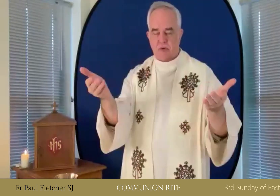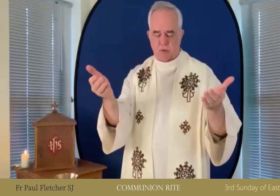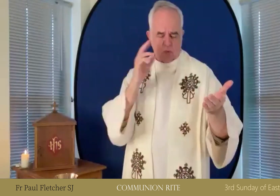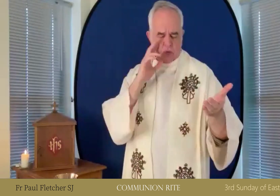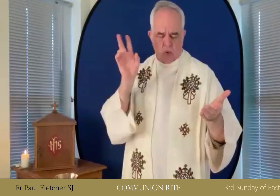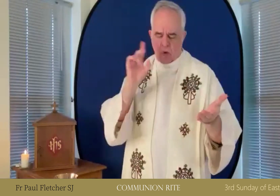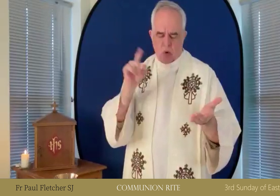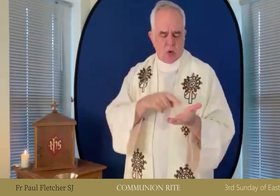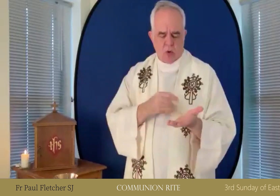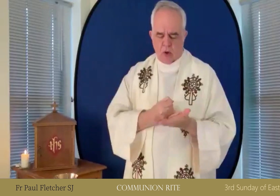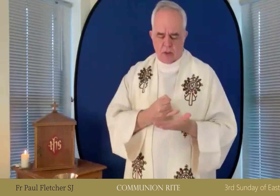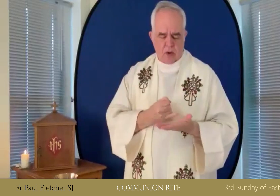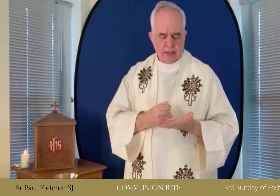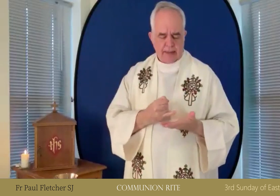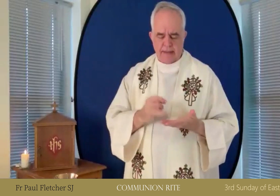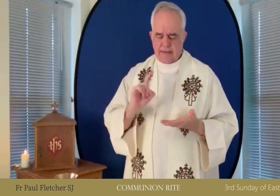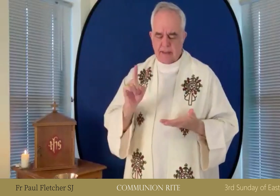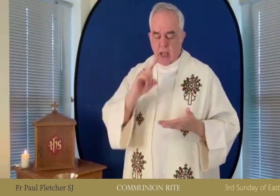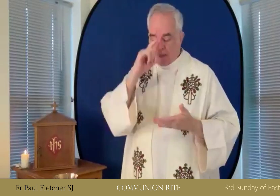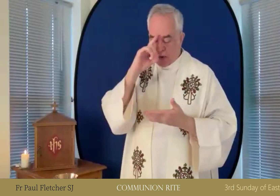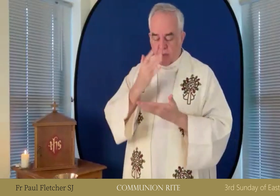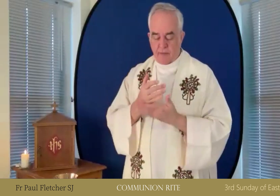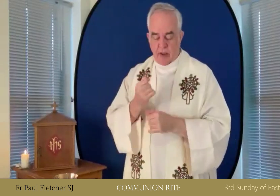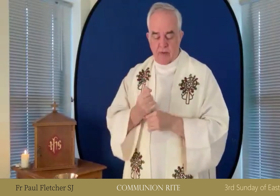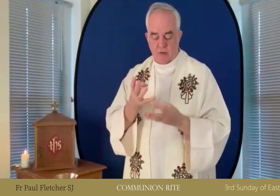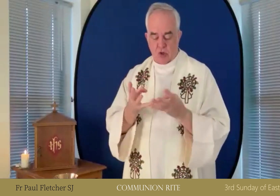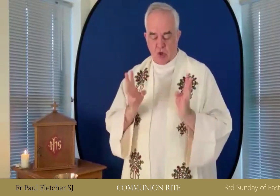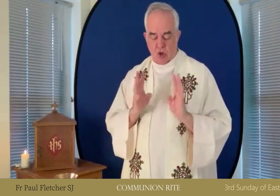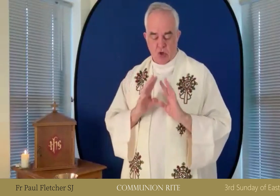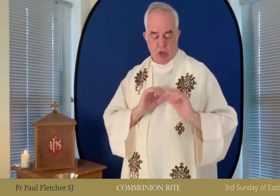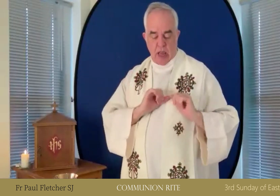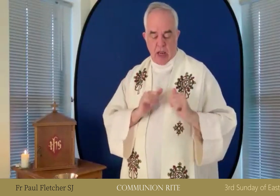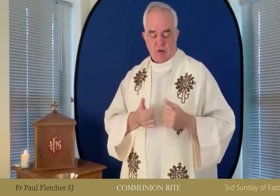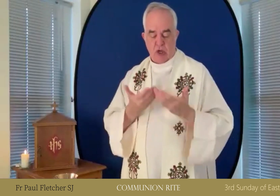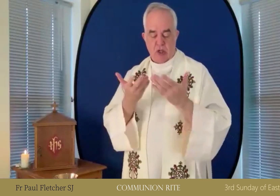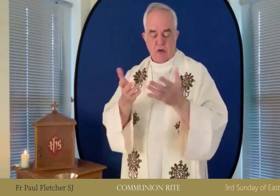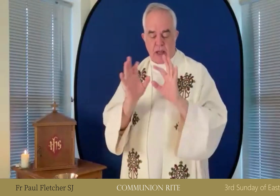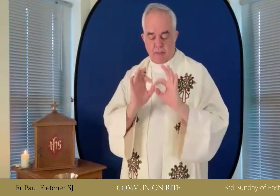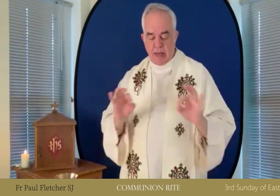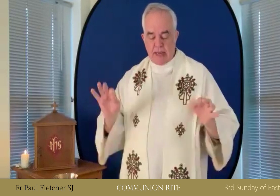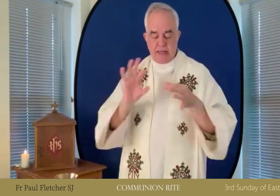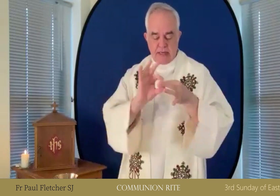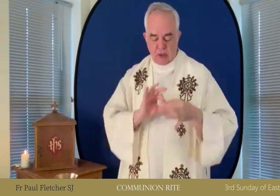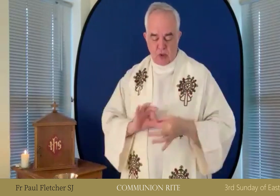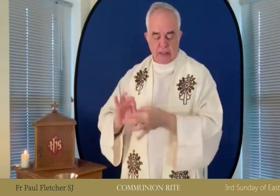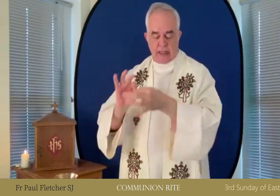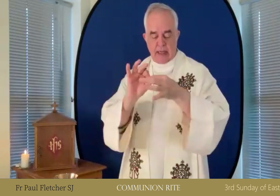you. Look not on our sins, but on the face of the church, and graciously grant peace and unity